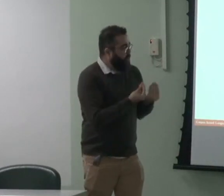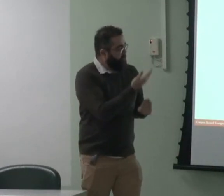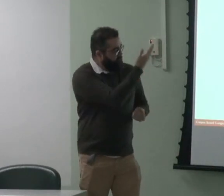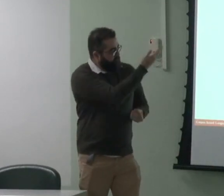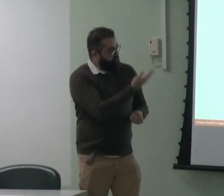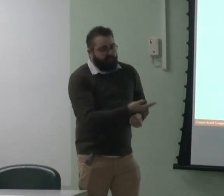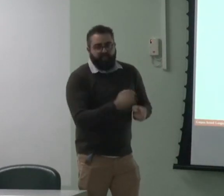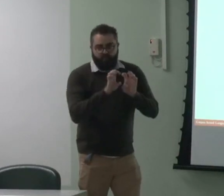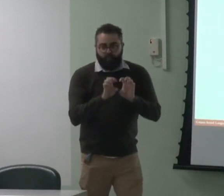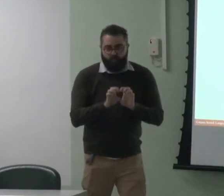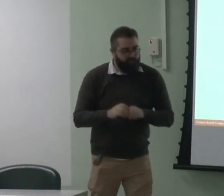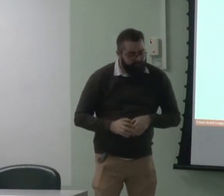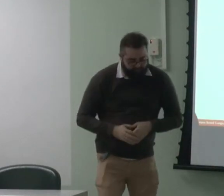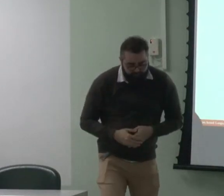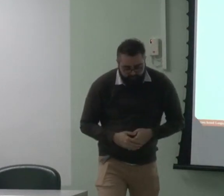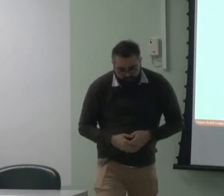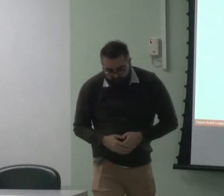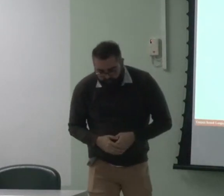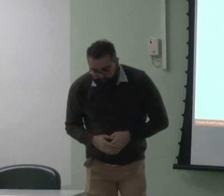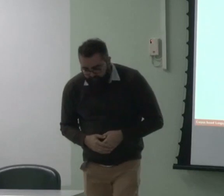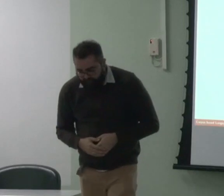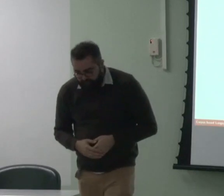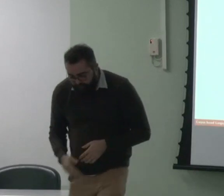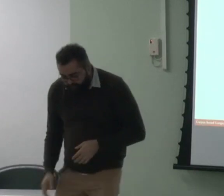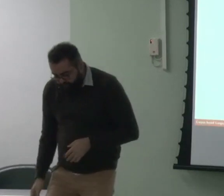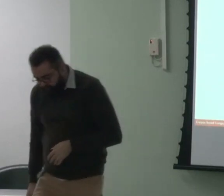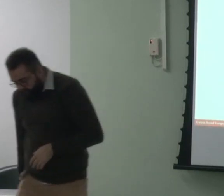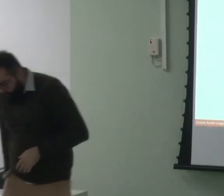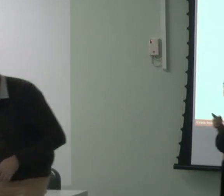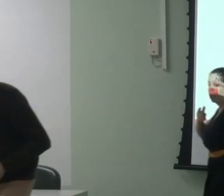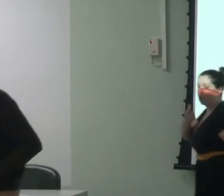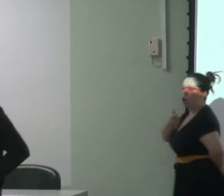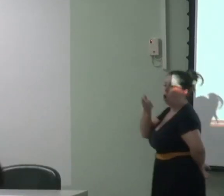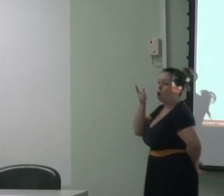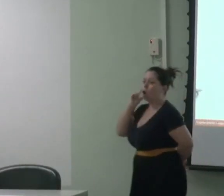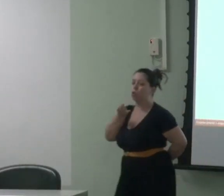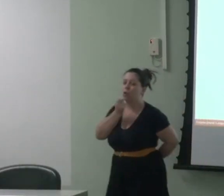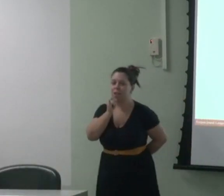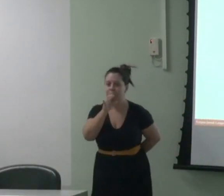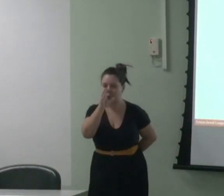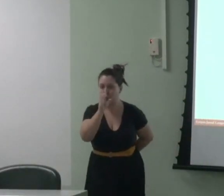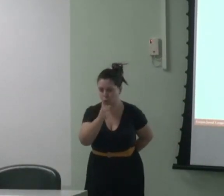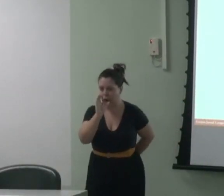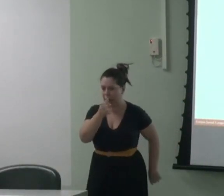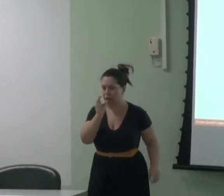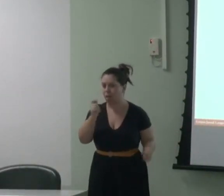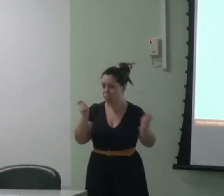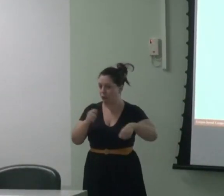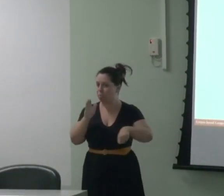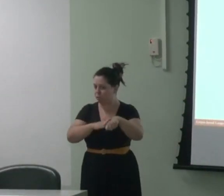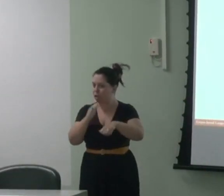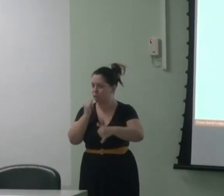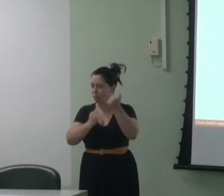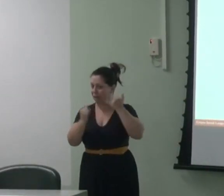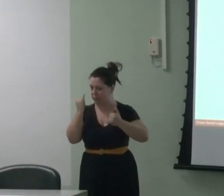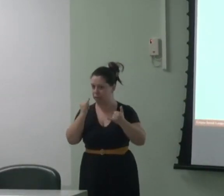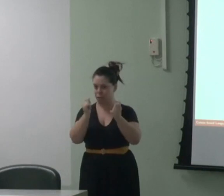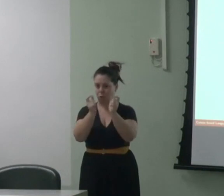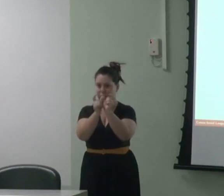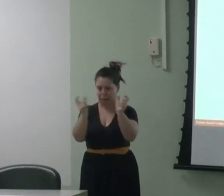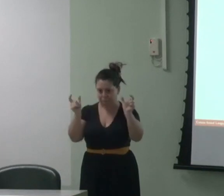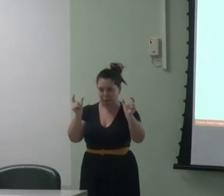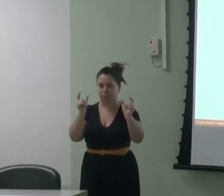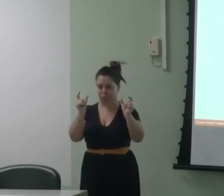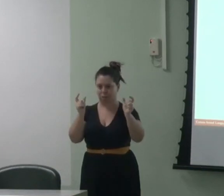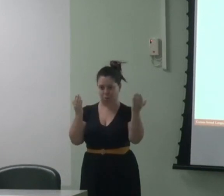structure. I have another example in Bulgarian where it is possible to do the same thing grammatically